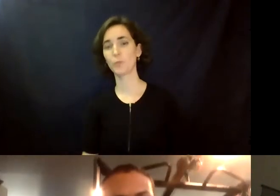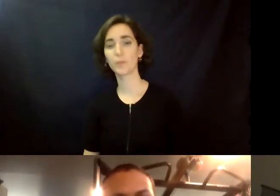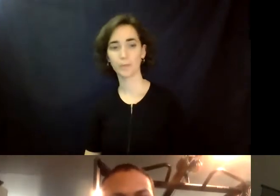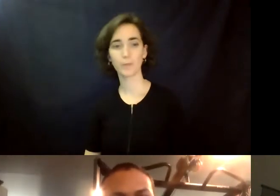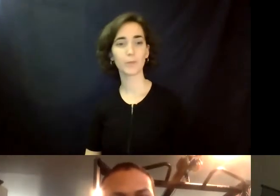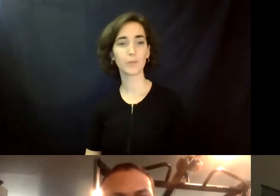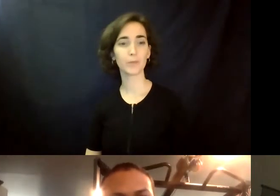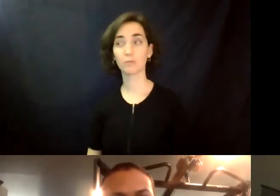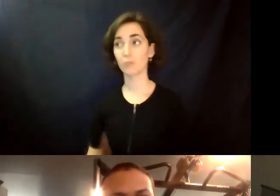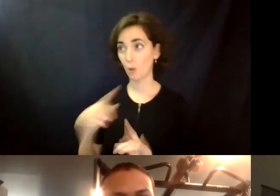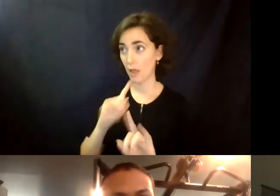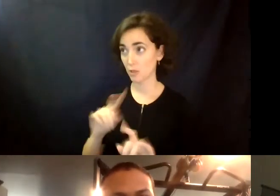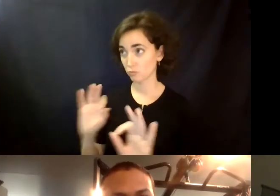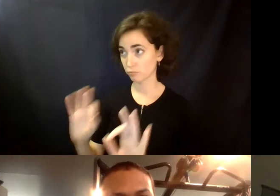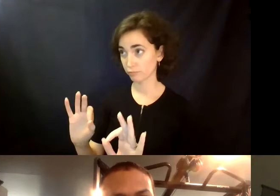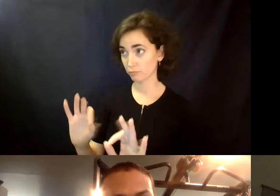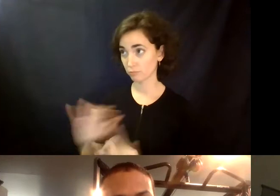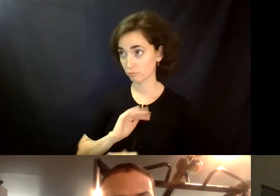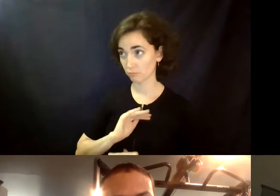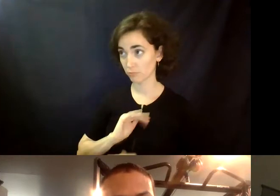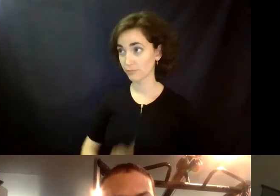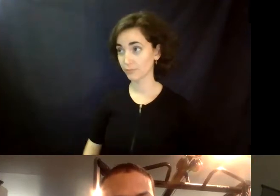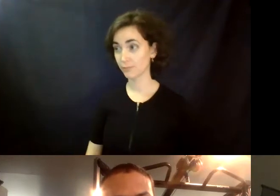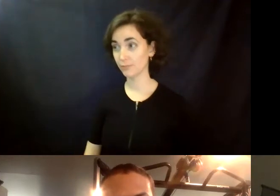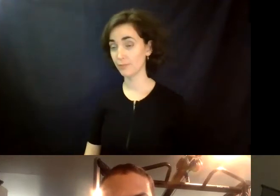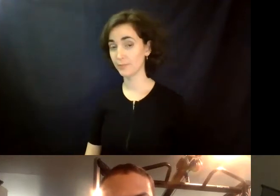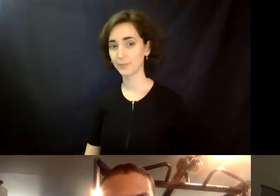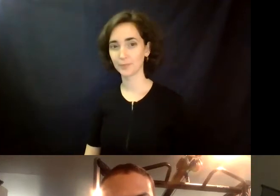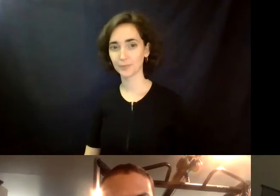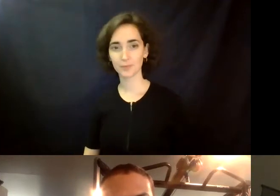I hope I answered that question sufficiently.